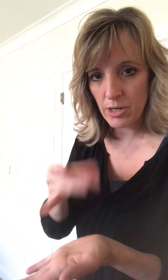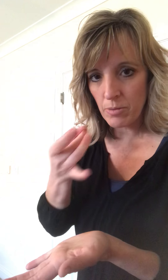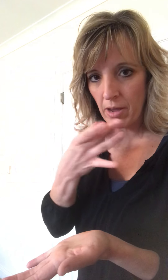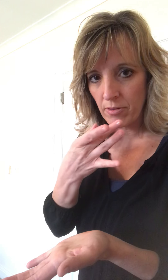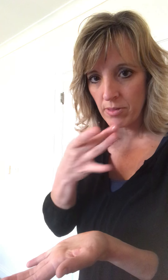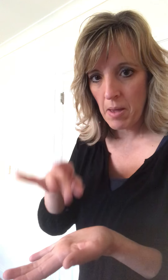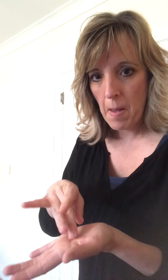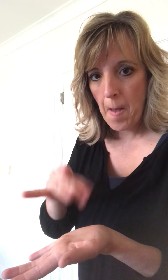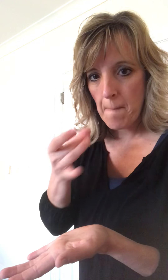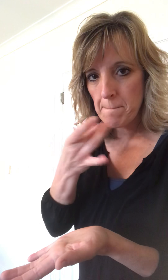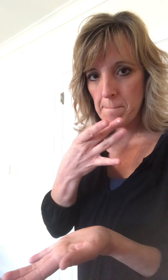your mouth.